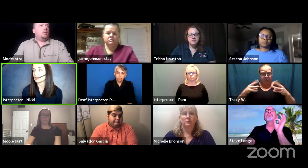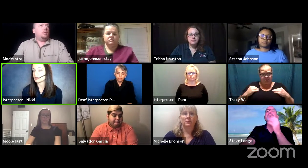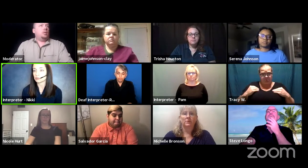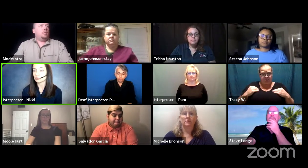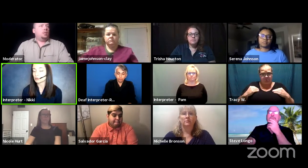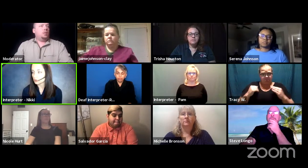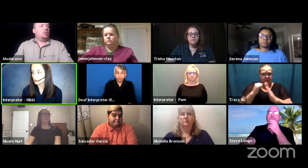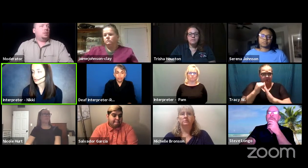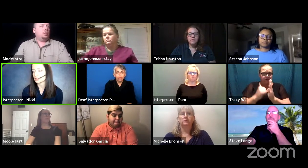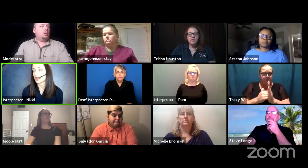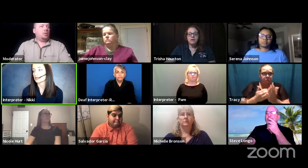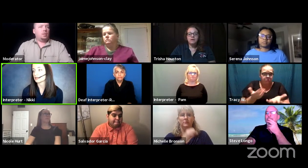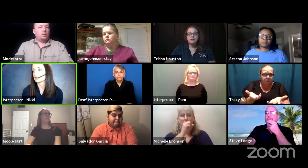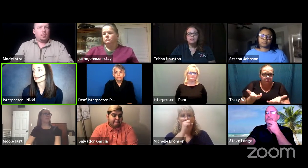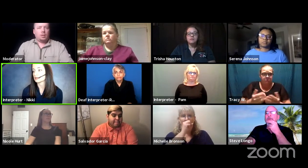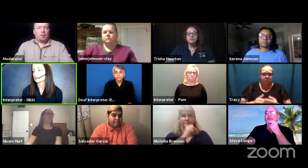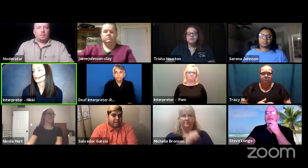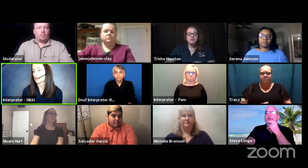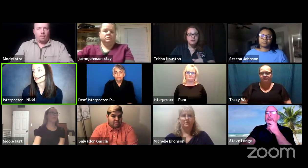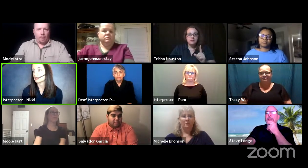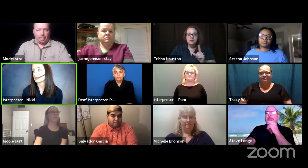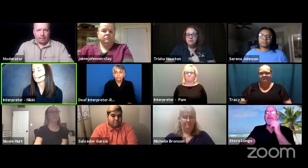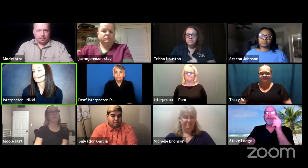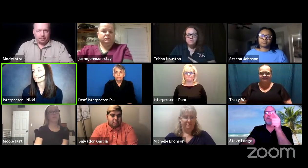is approved as read.